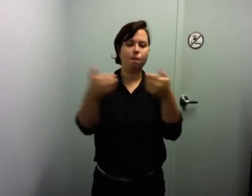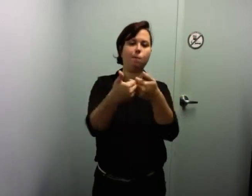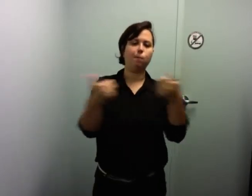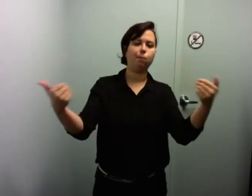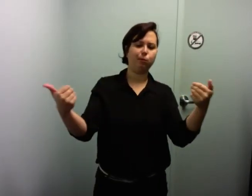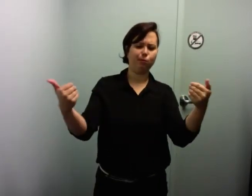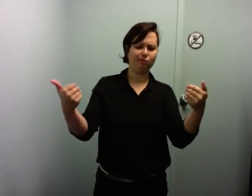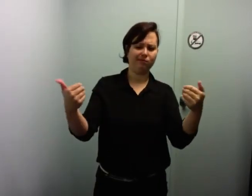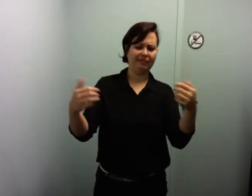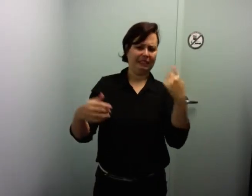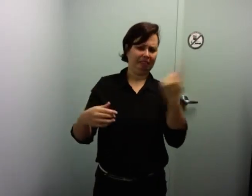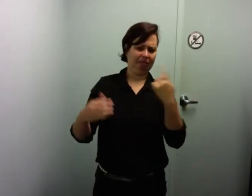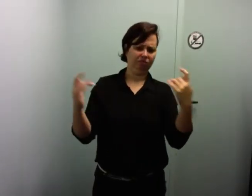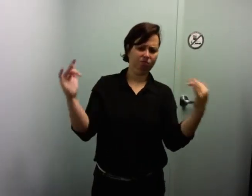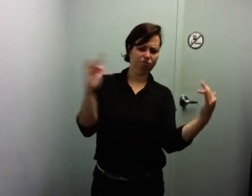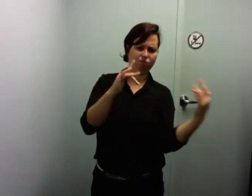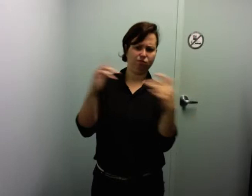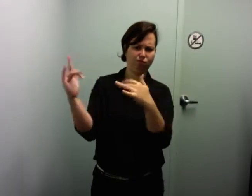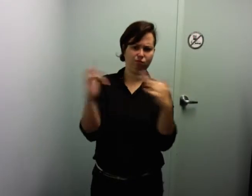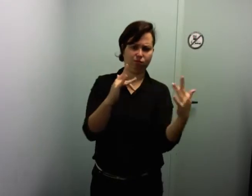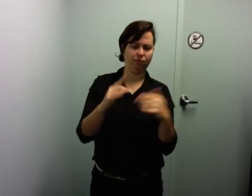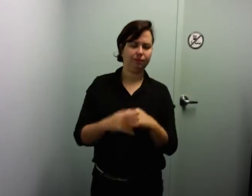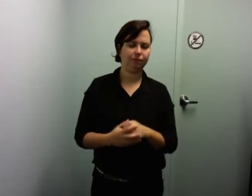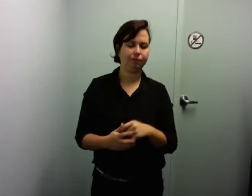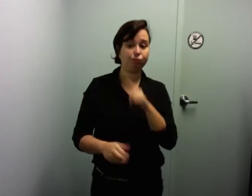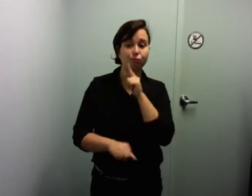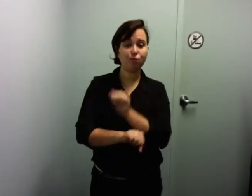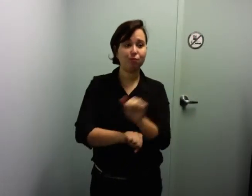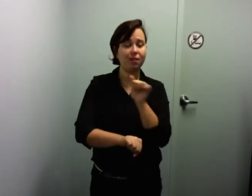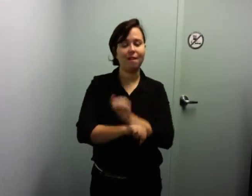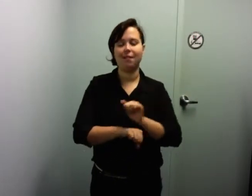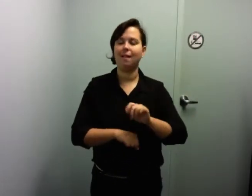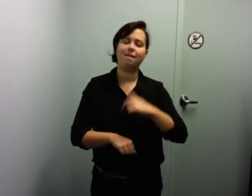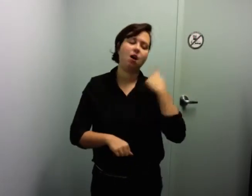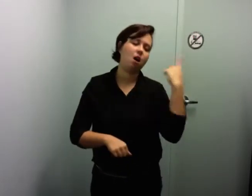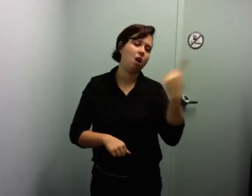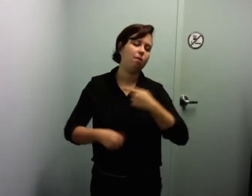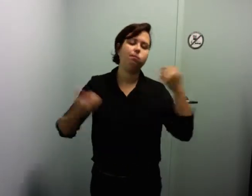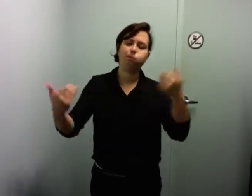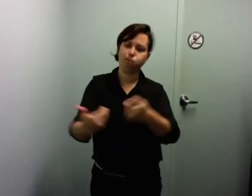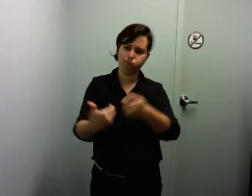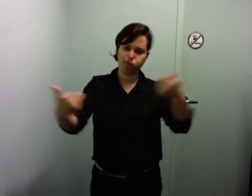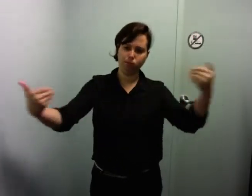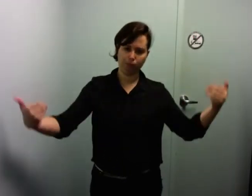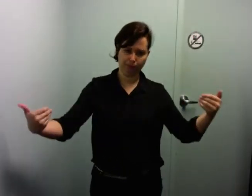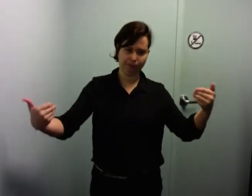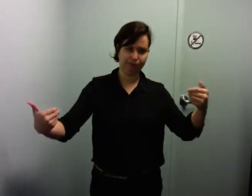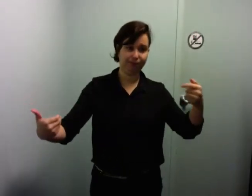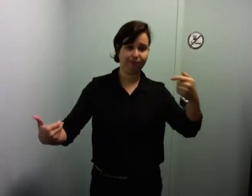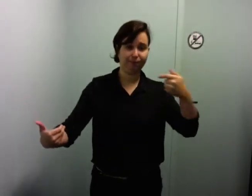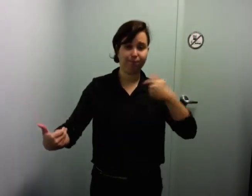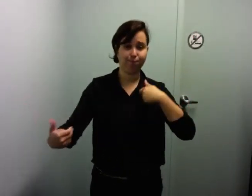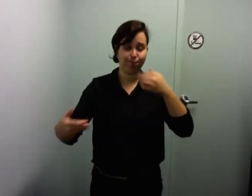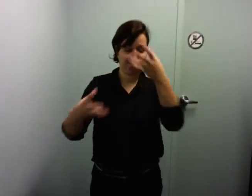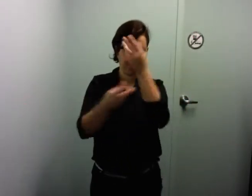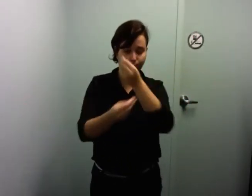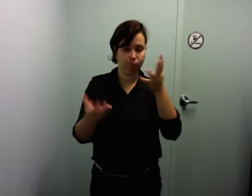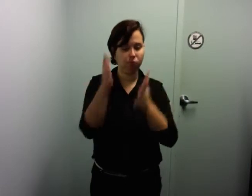In reality, we've always been. And I'd like to take you back on a historic adventure to realize